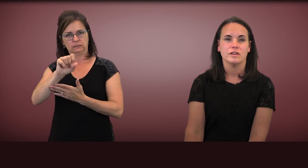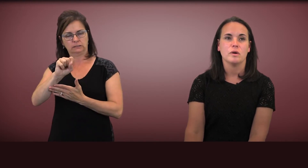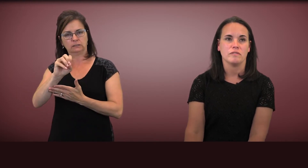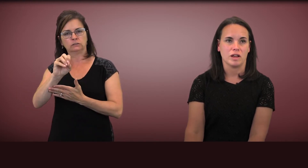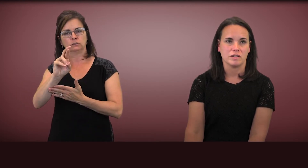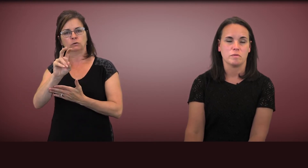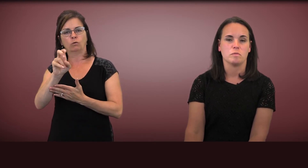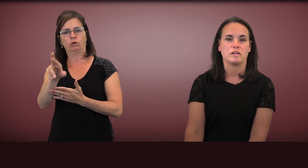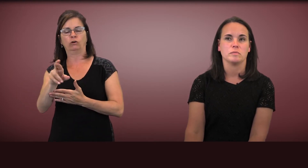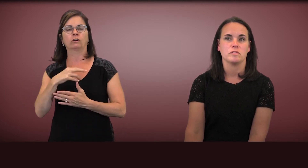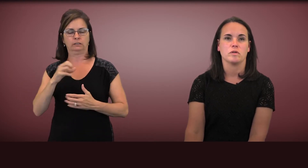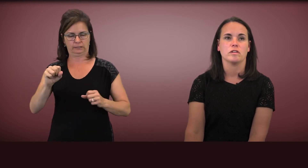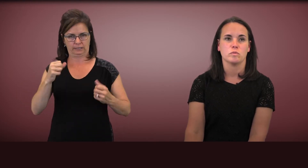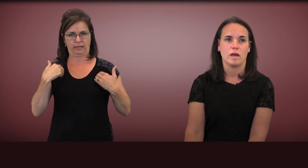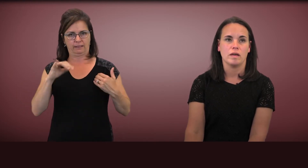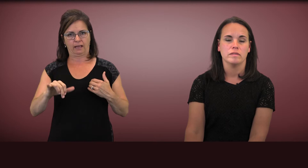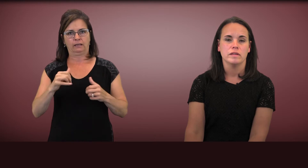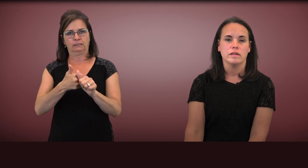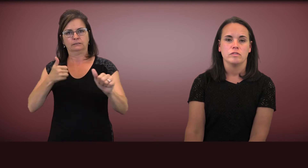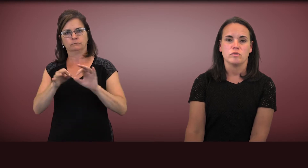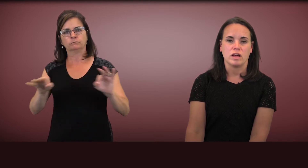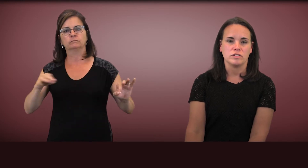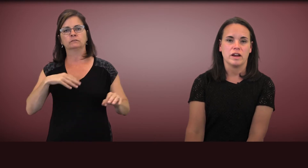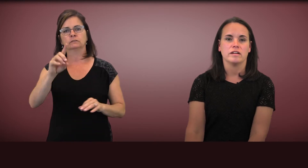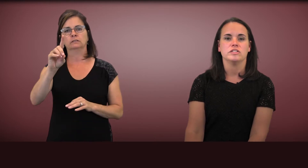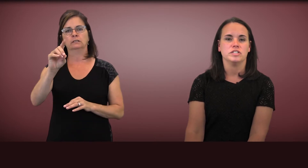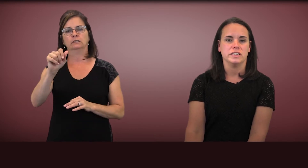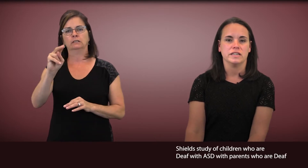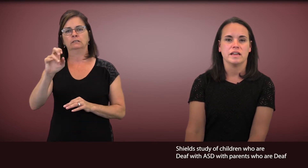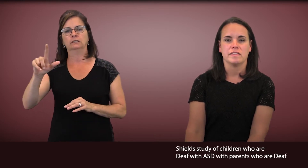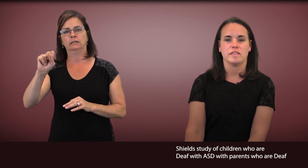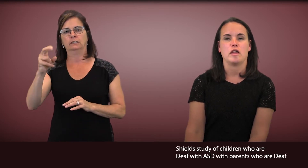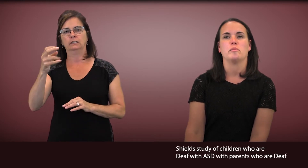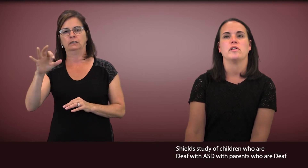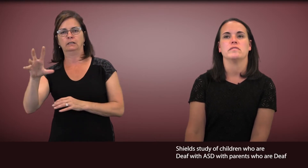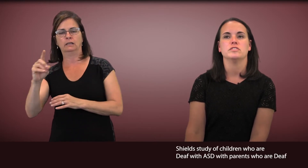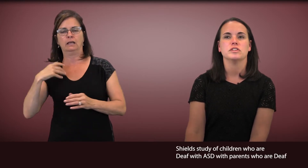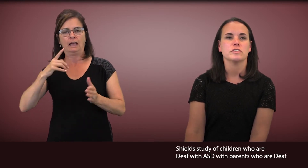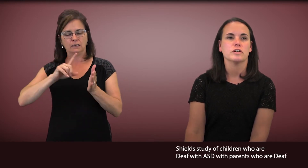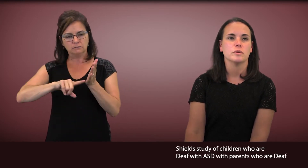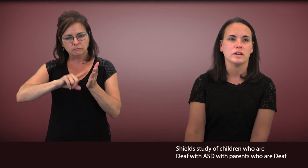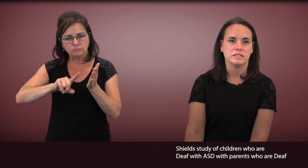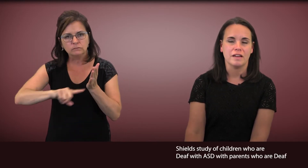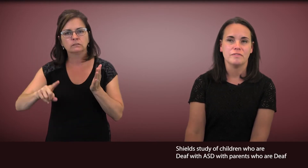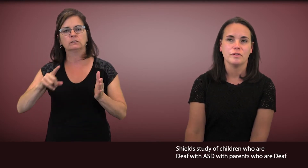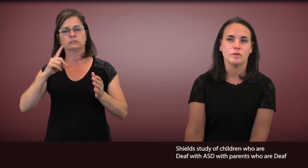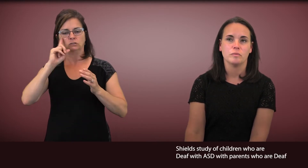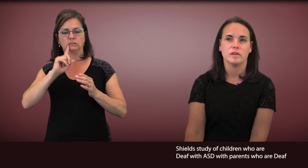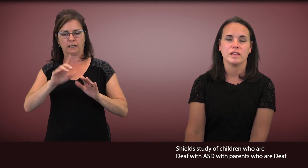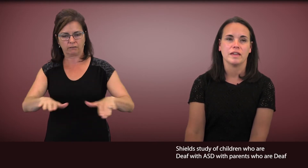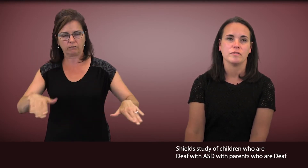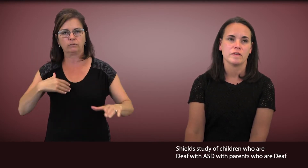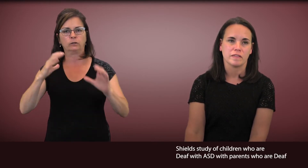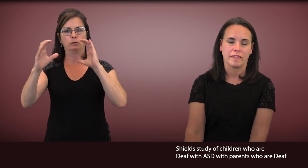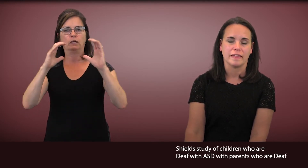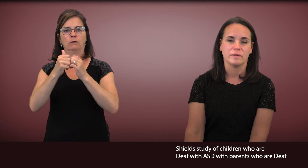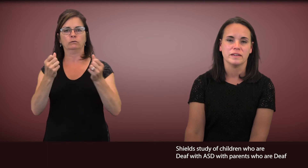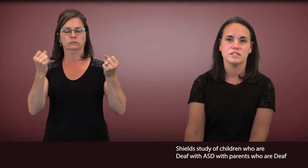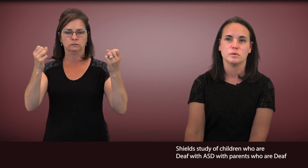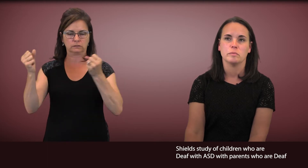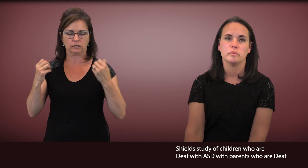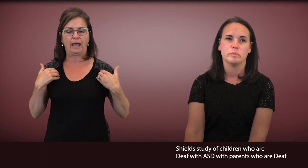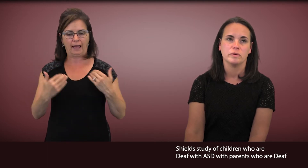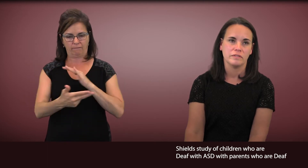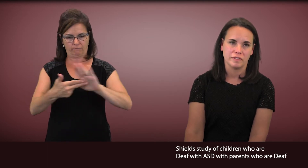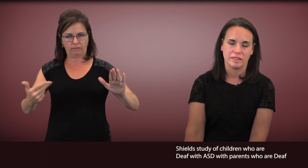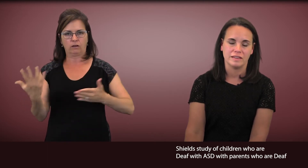deaf who have an autism spectrum disorder as well. So Dr. Aaron Shield has a sample of children who are deaf who communicate using sign